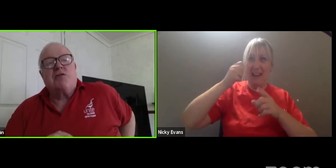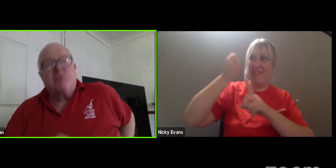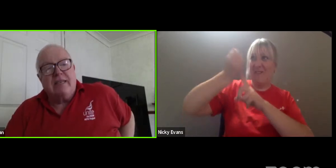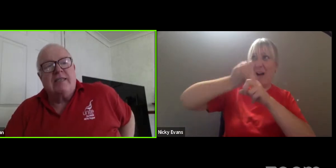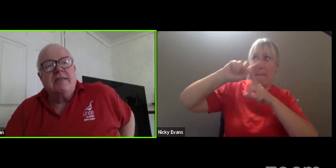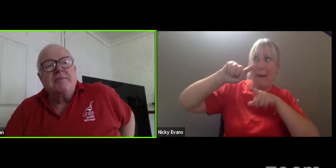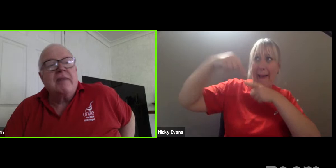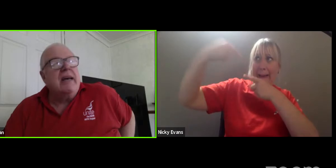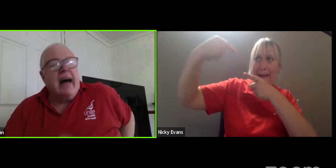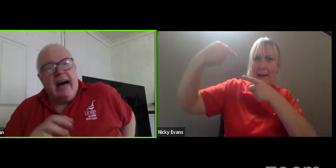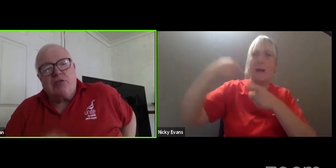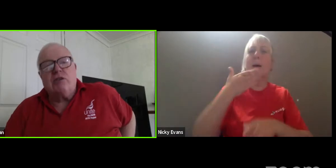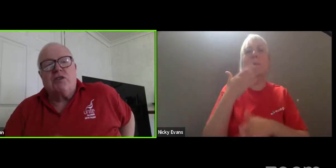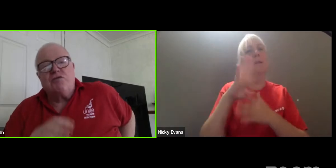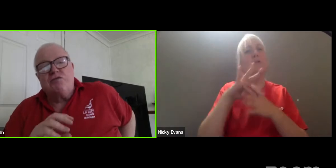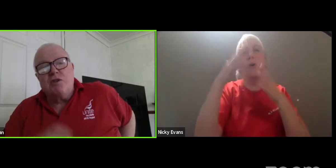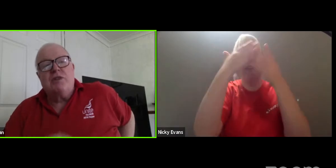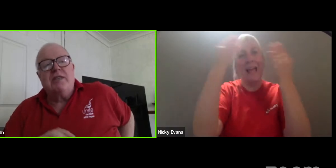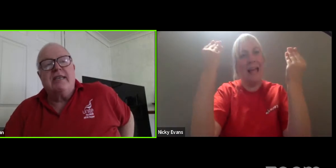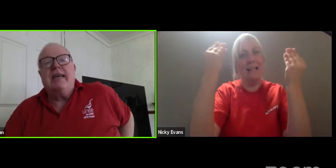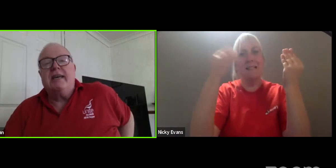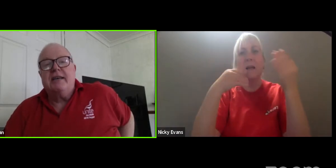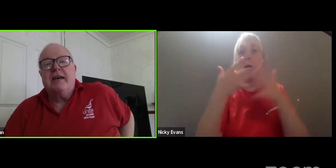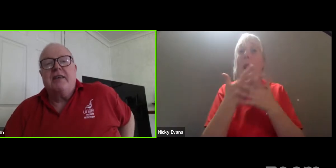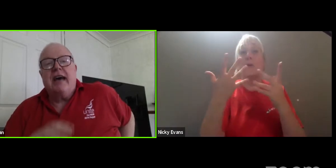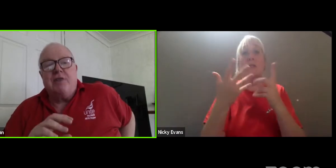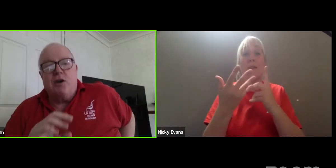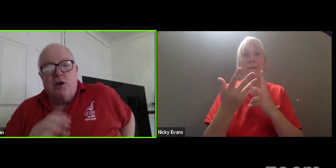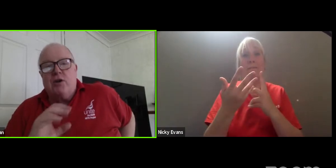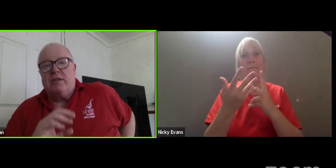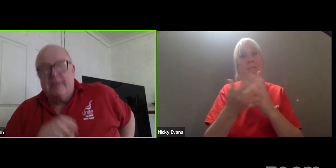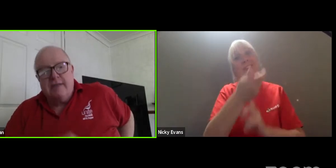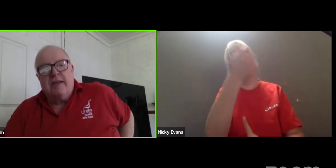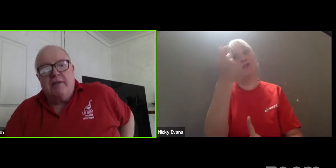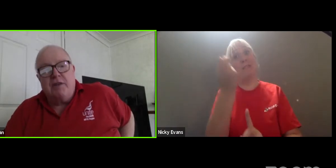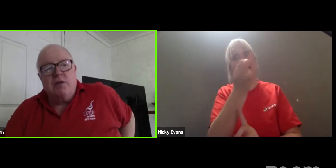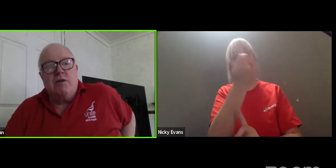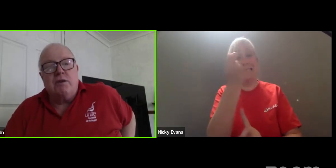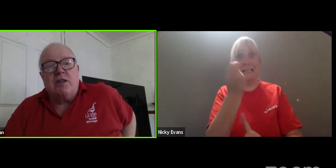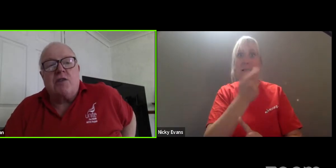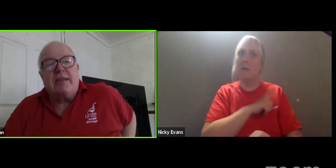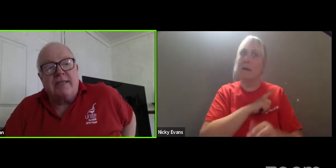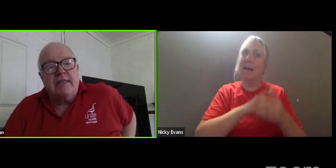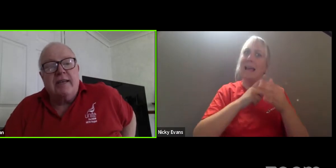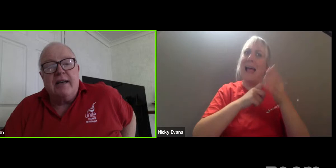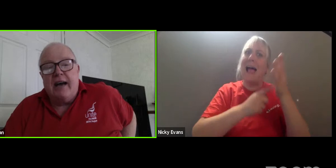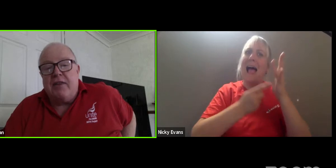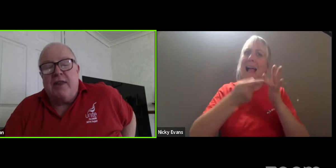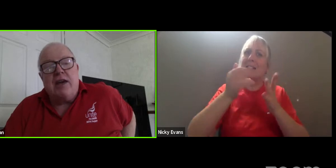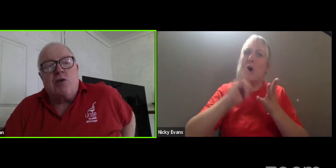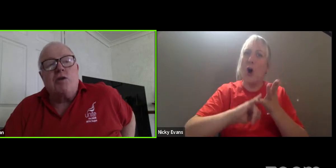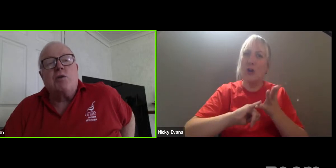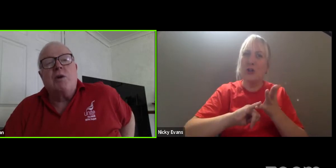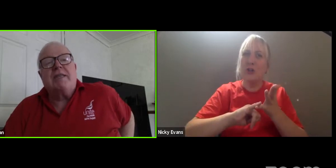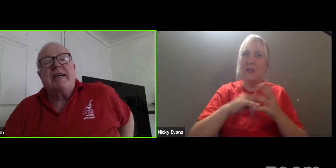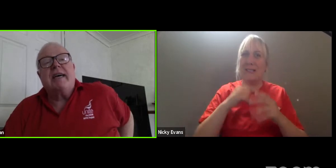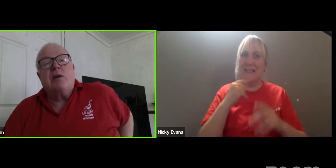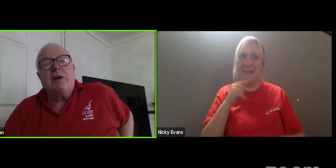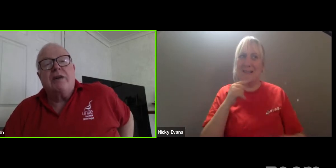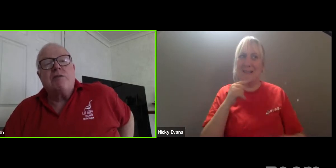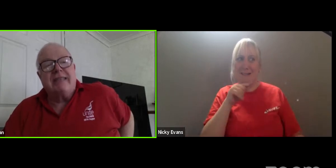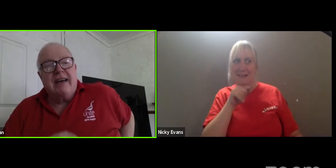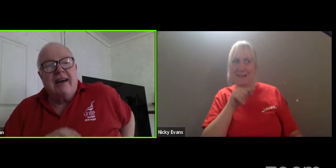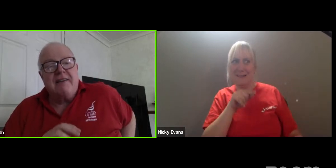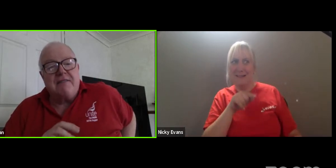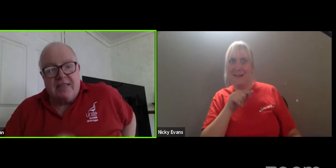had victories. Atos ruled the day they ever heard of universal credit, and they couldn't wait to get